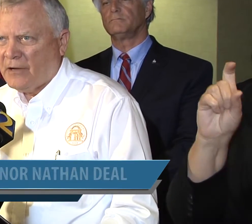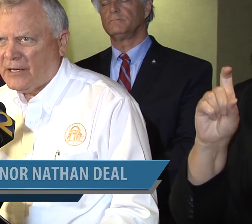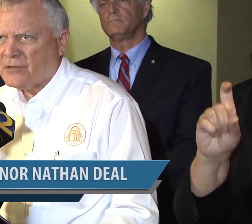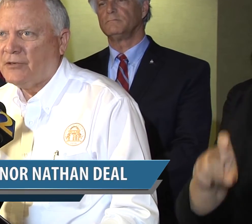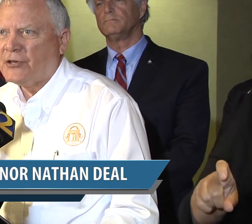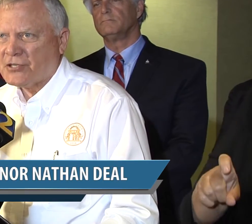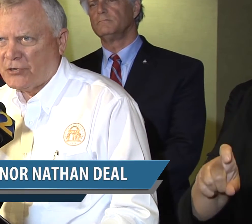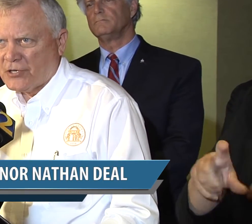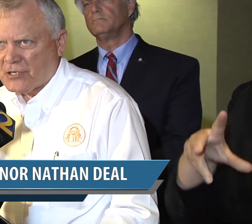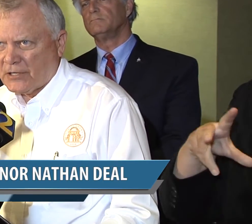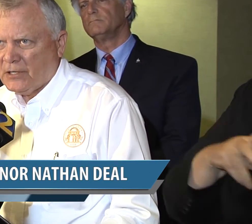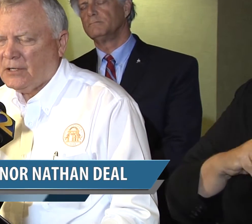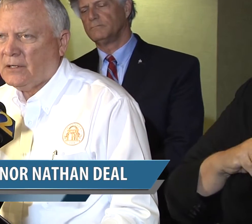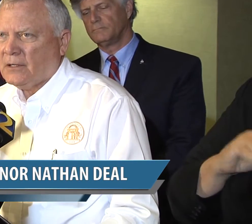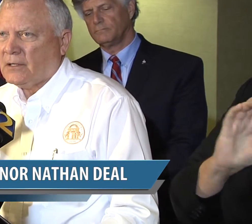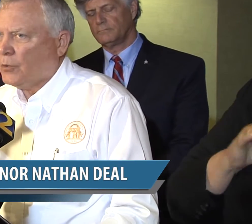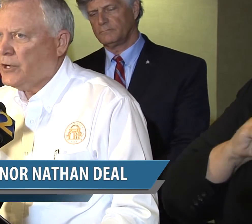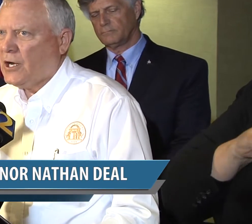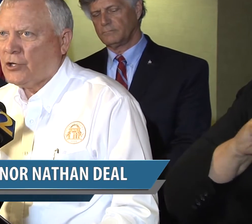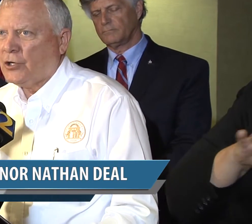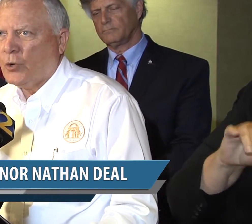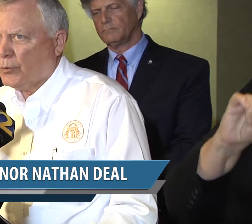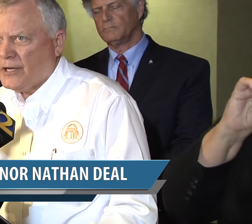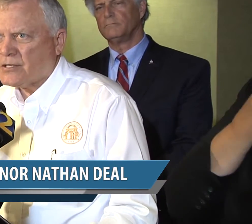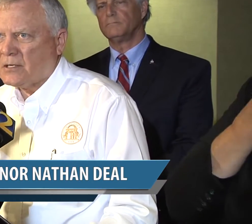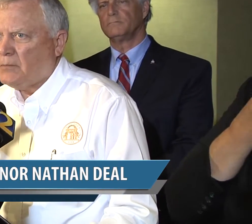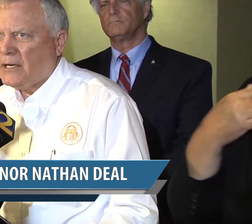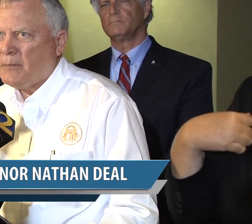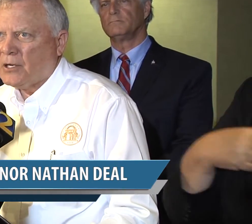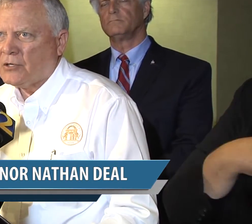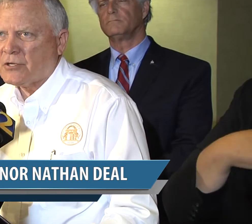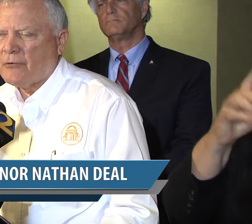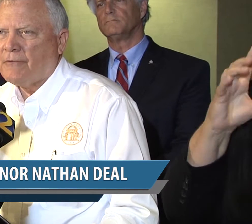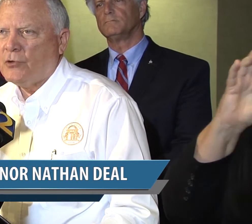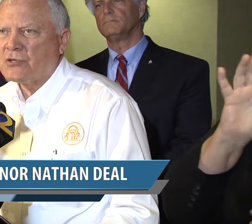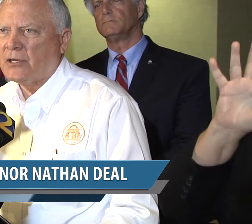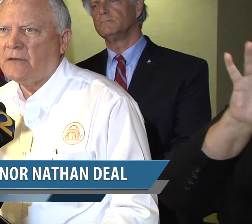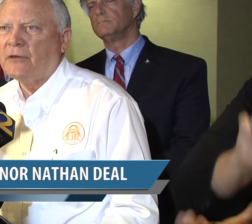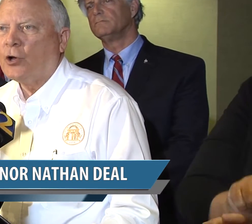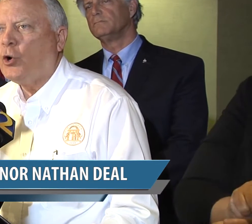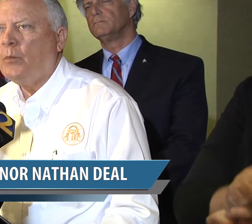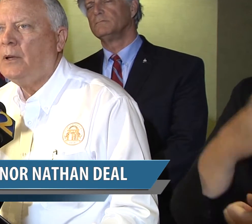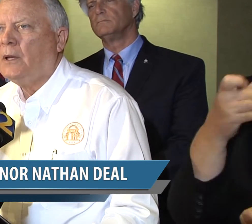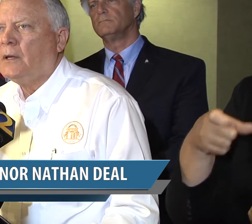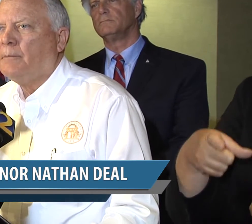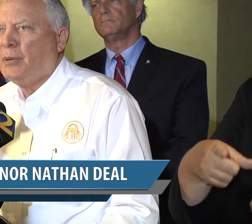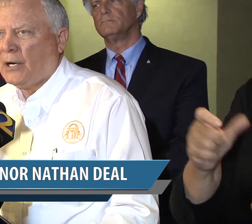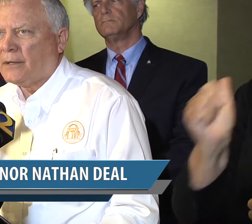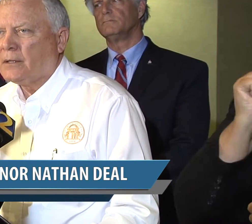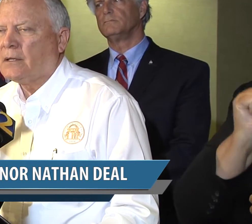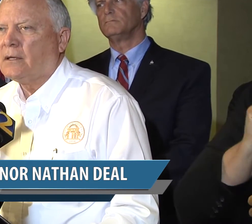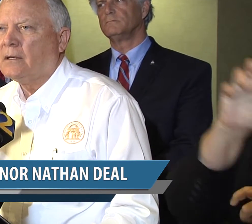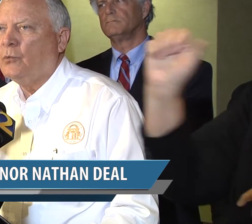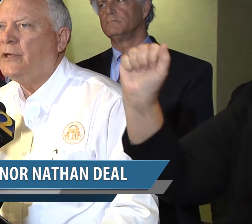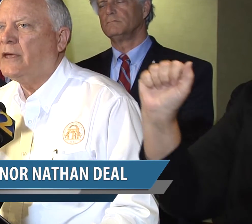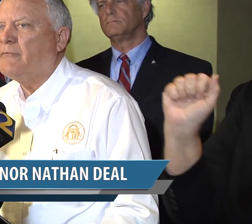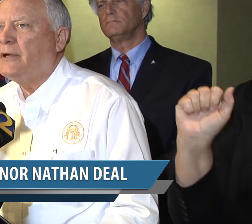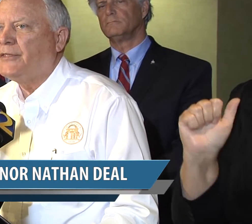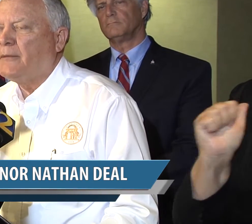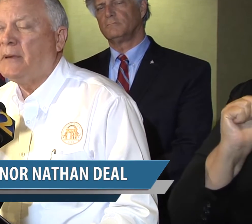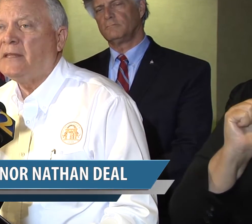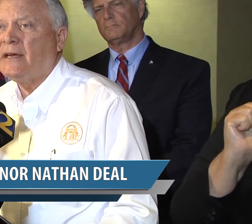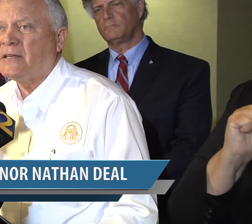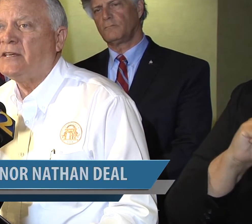our advice very seriously. And we're not going to go arrest somebody because they refuse to leave their home, but we